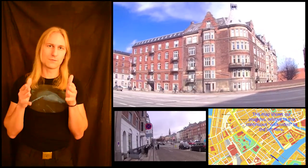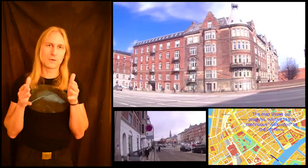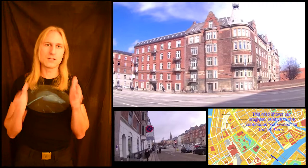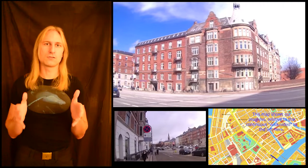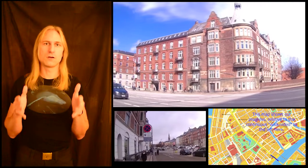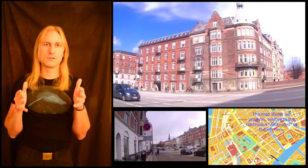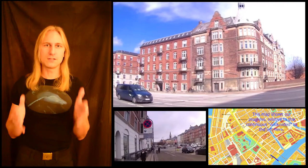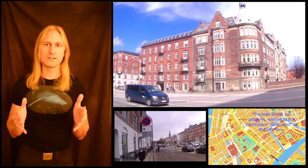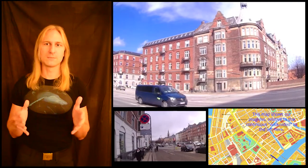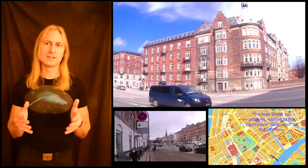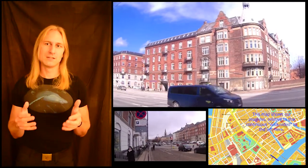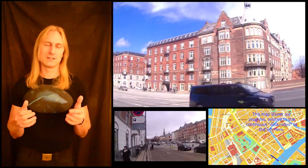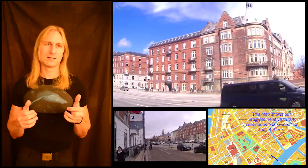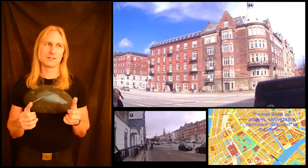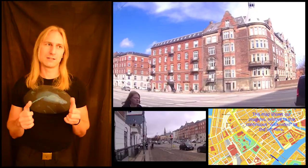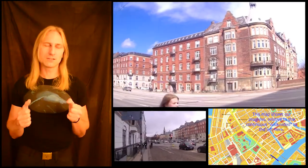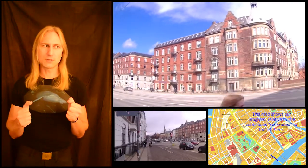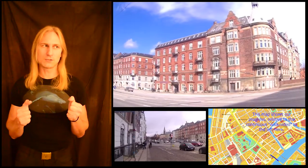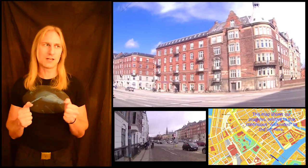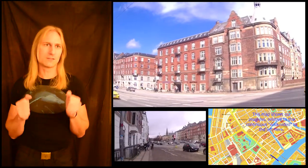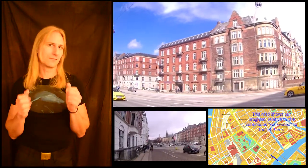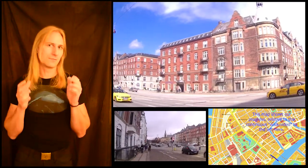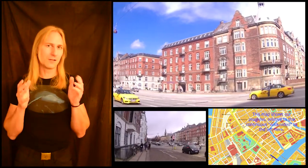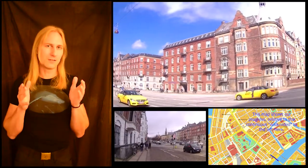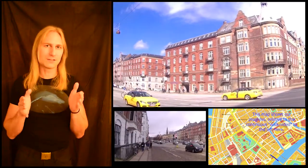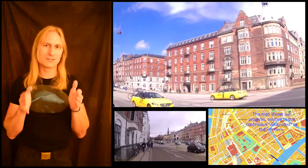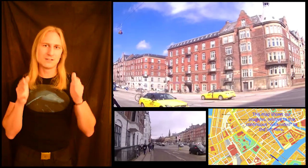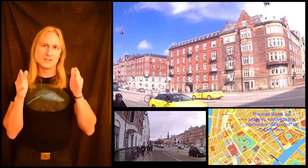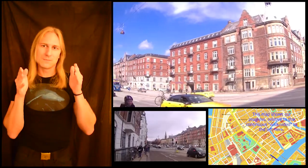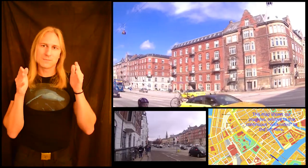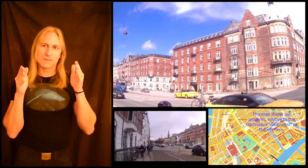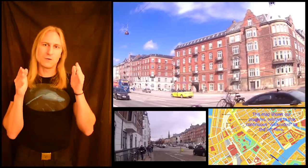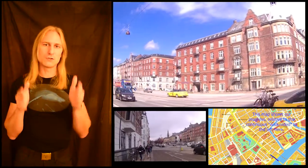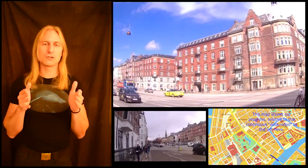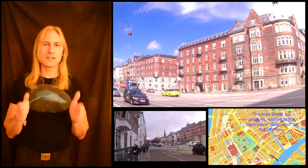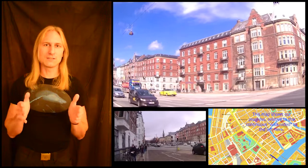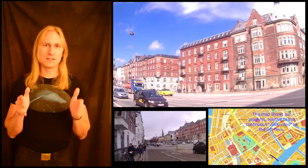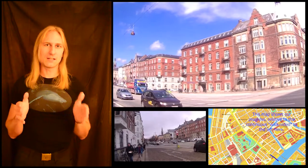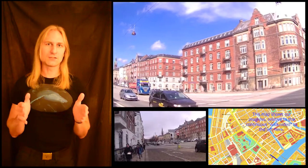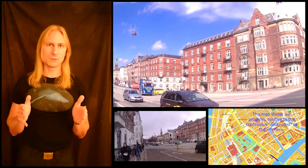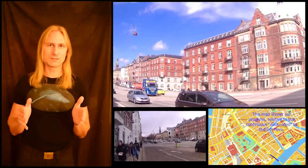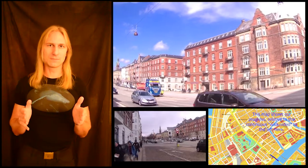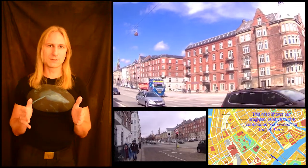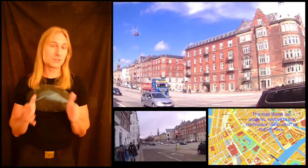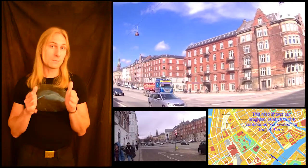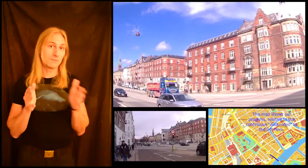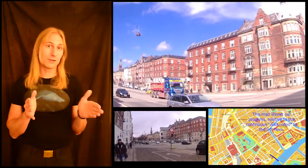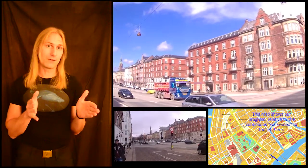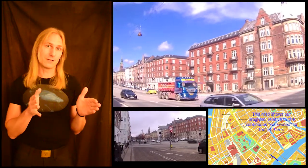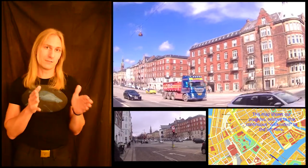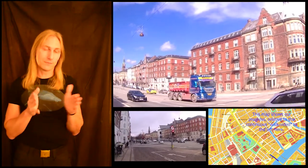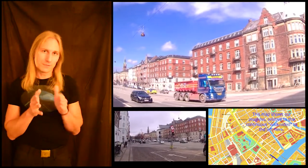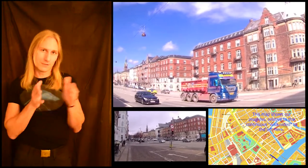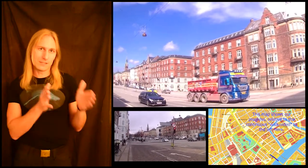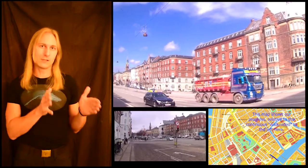actual foundation of the city. I guess because it has a very nice official date attached to it, which can be